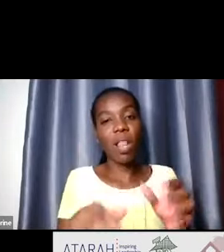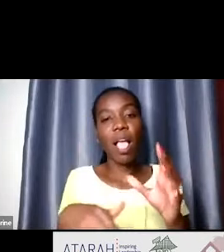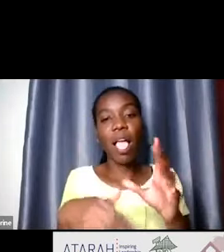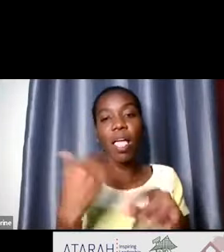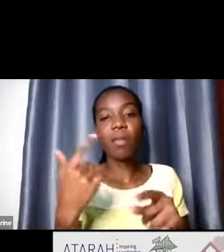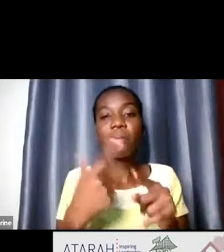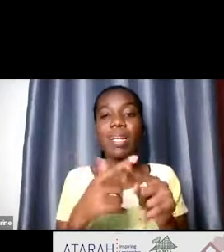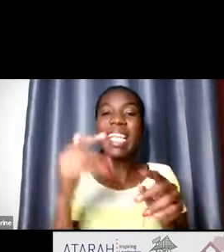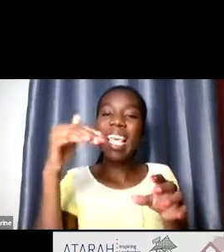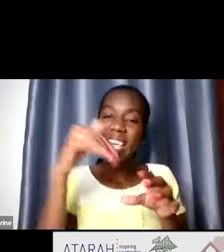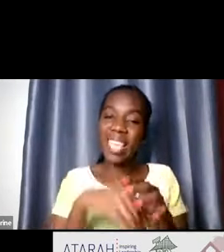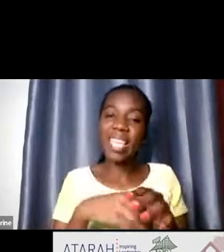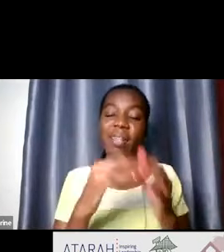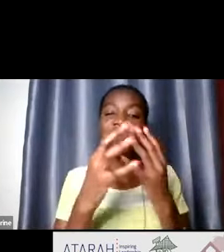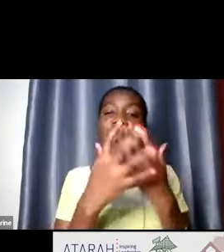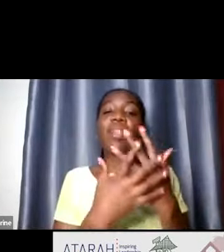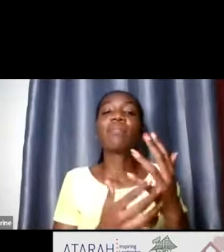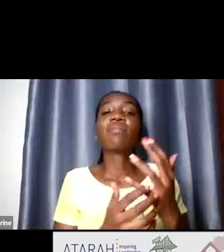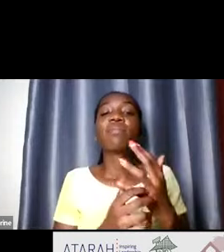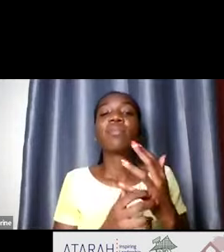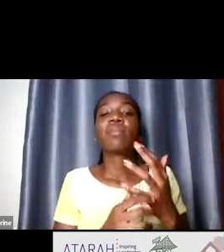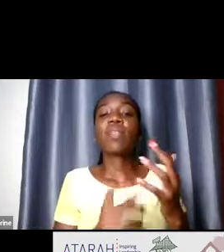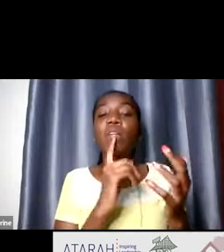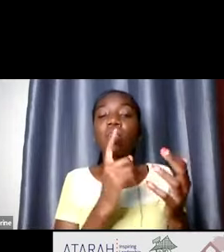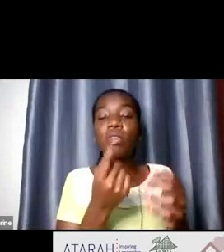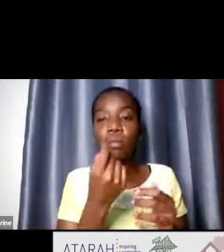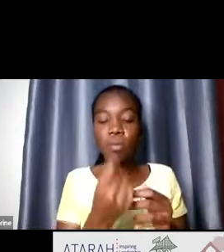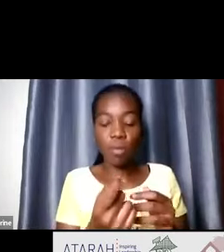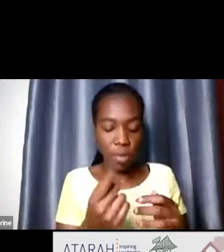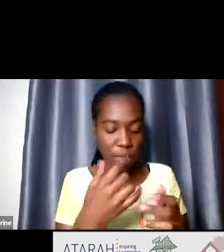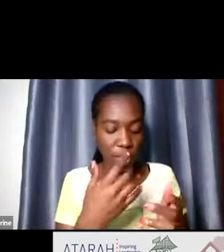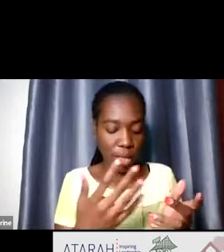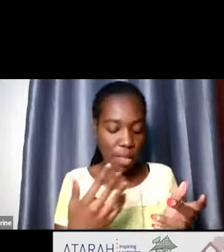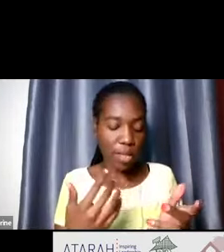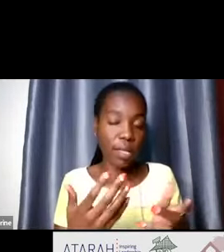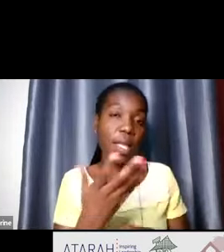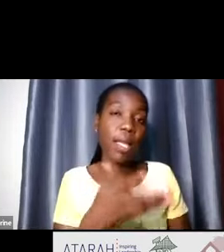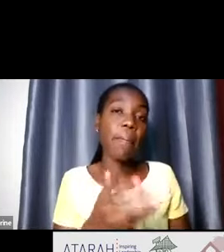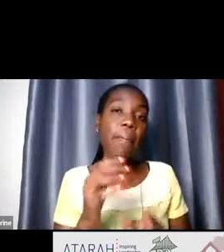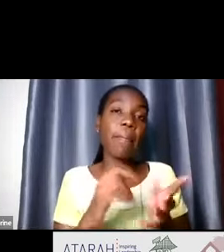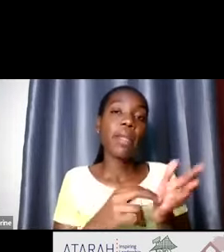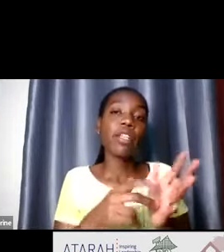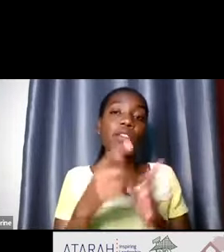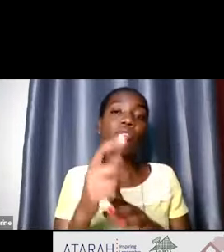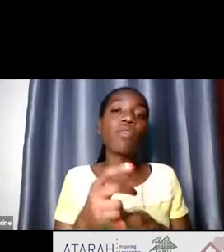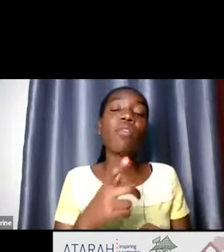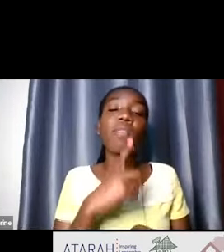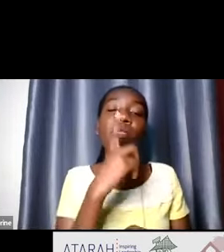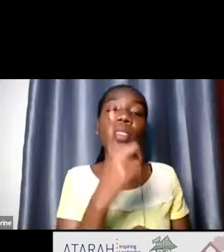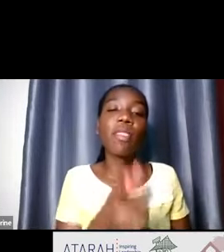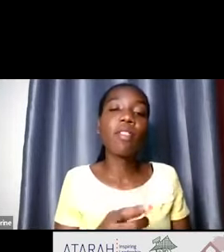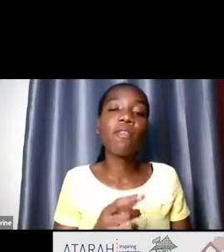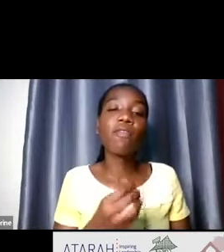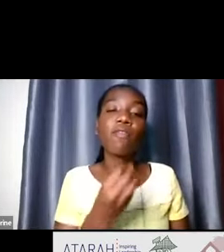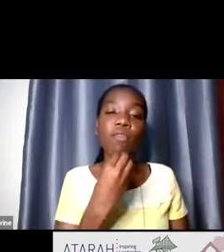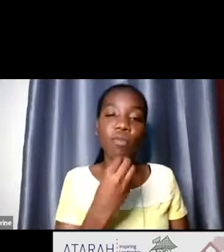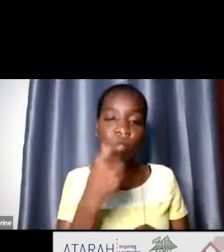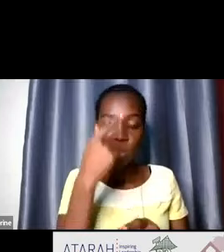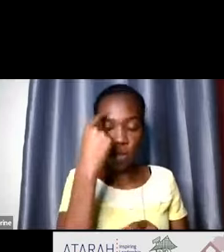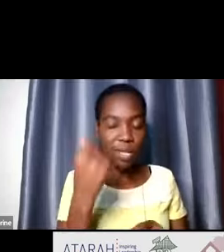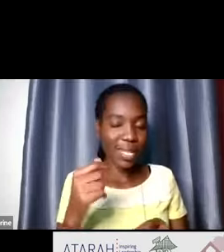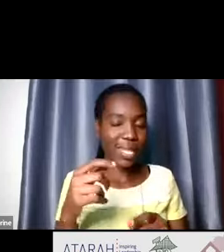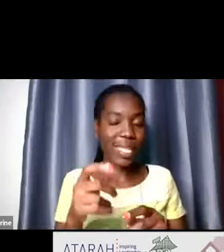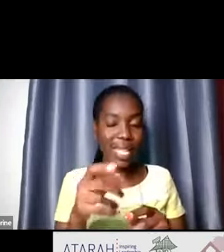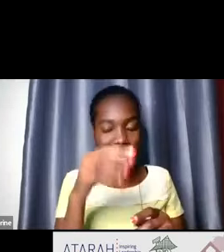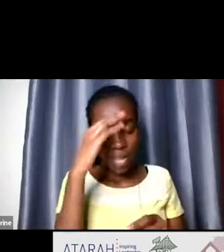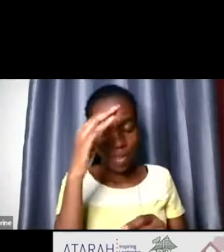bloodstream. So the little amount that is left, you'll probably vomit out food, because alcohol is broken and it is